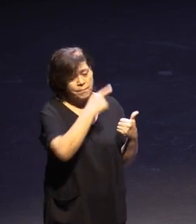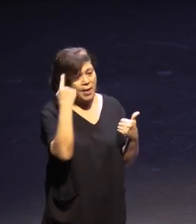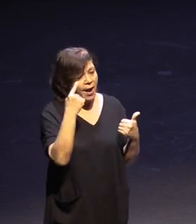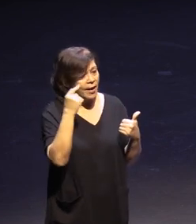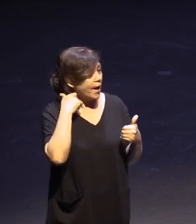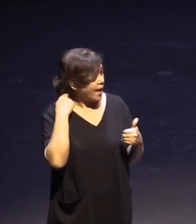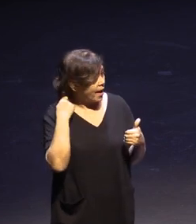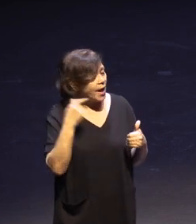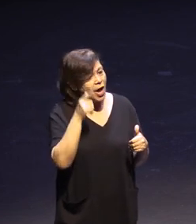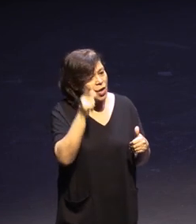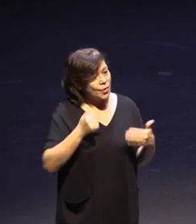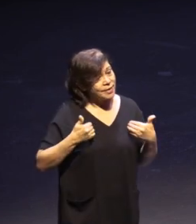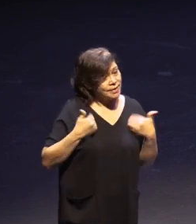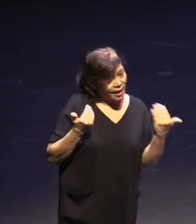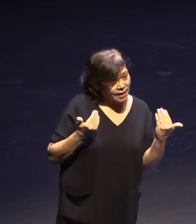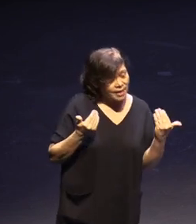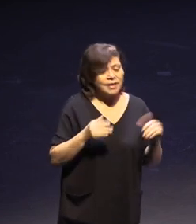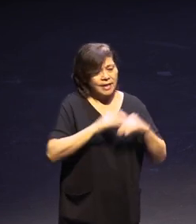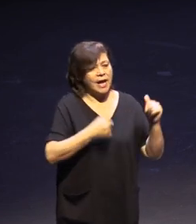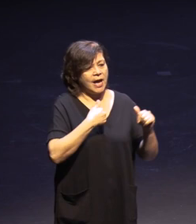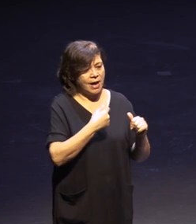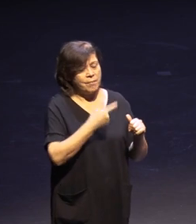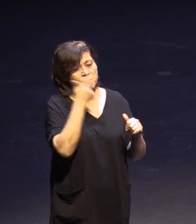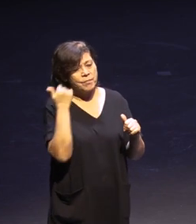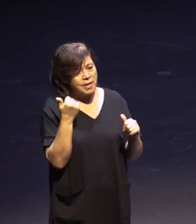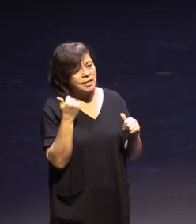lot younger than I am because I've got 3 kids who aged